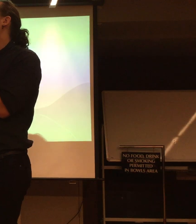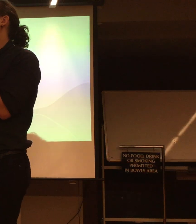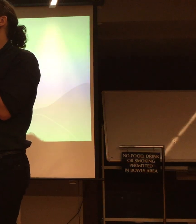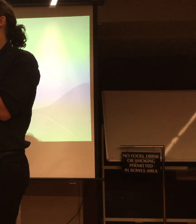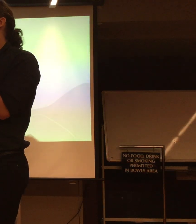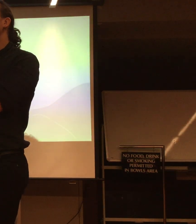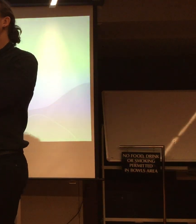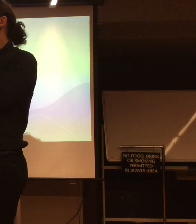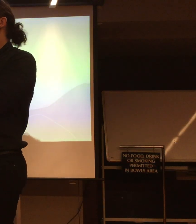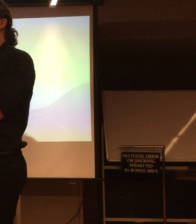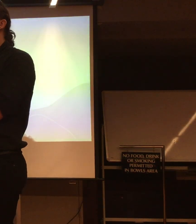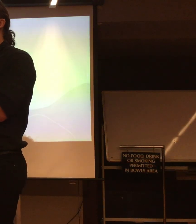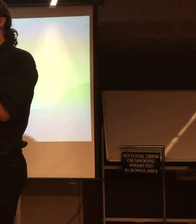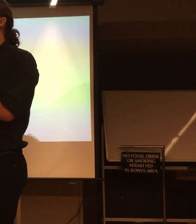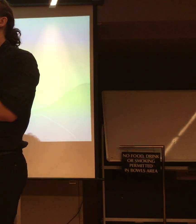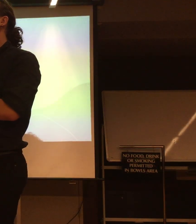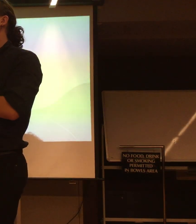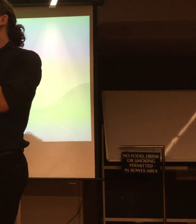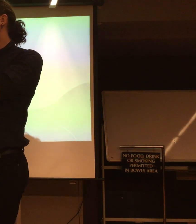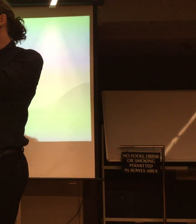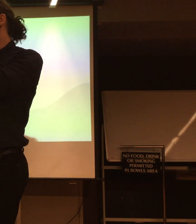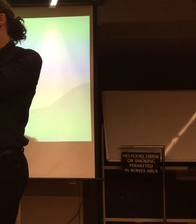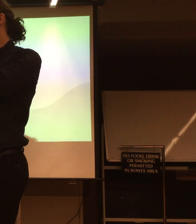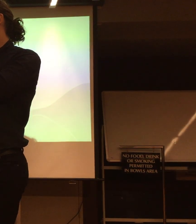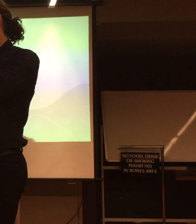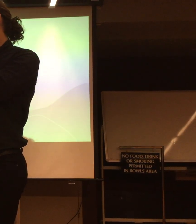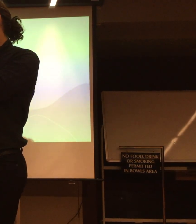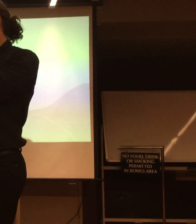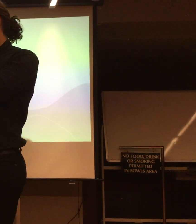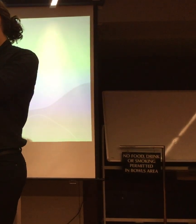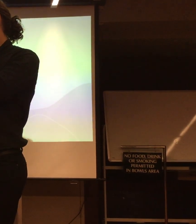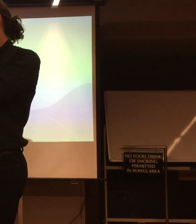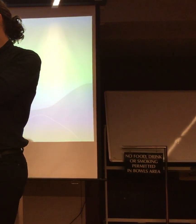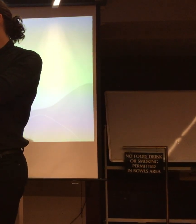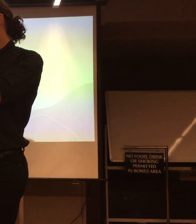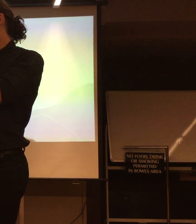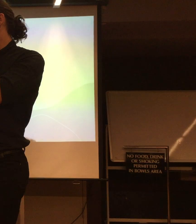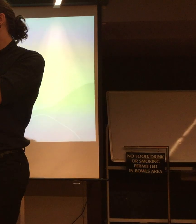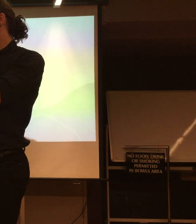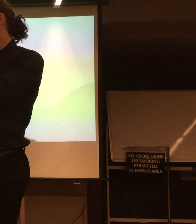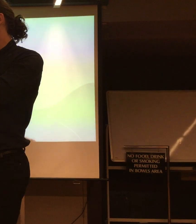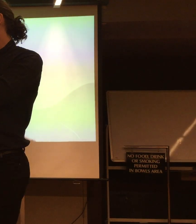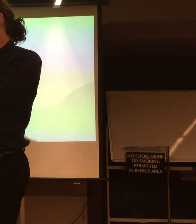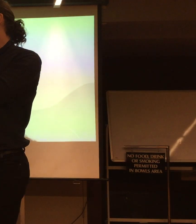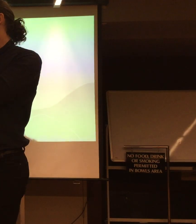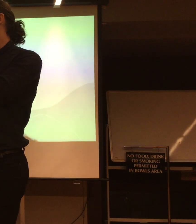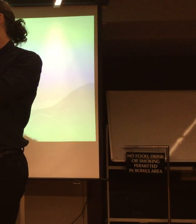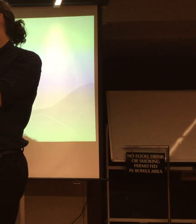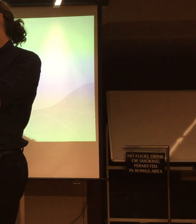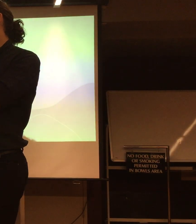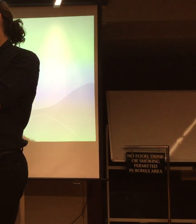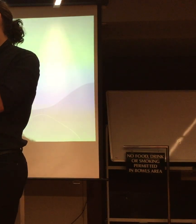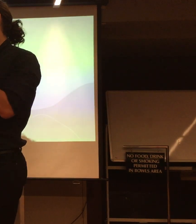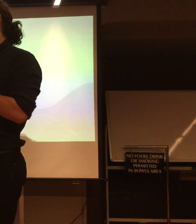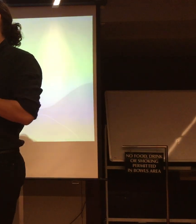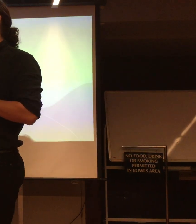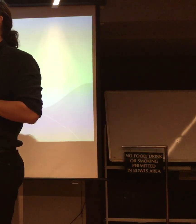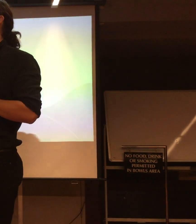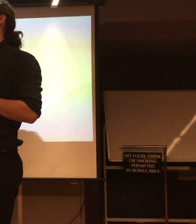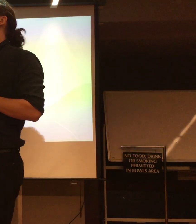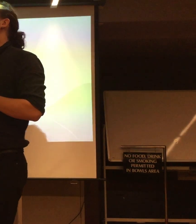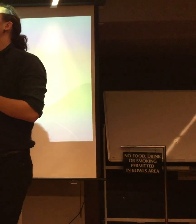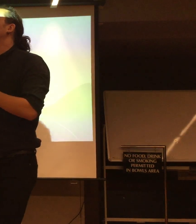same as you would a white sugar. Yeah, just one sugar or 2 sugars. Yeah, one sugar Yeah. is fine.